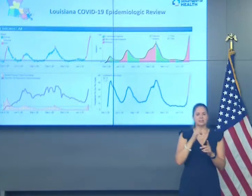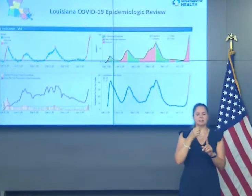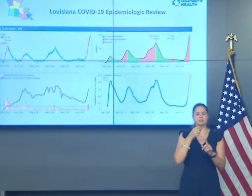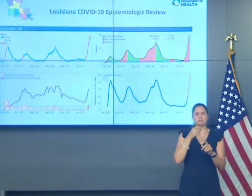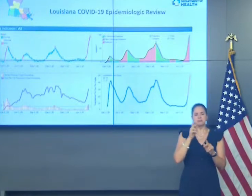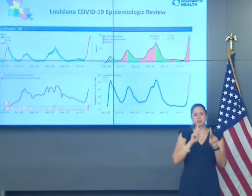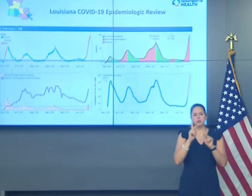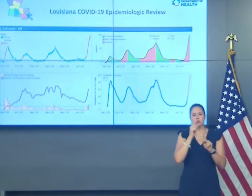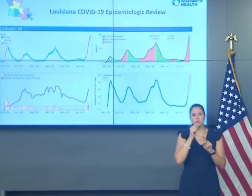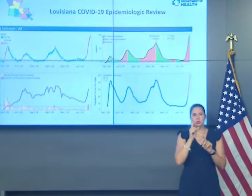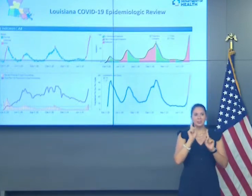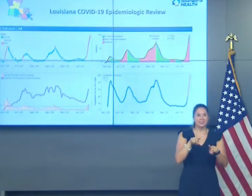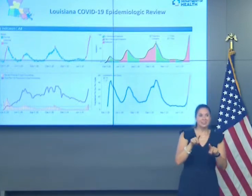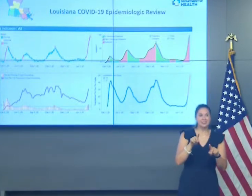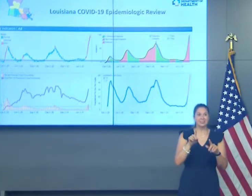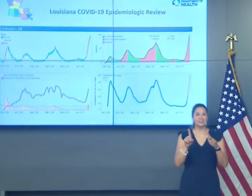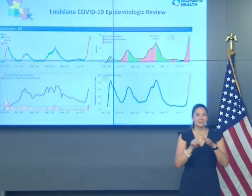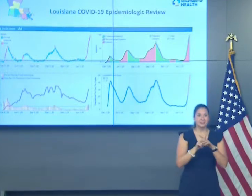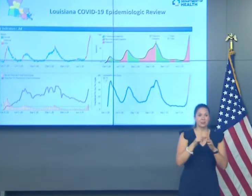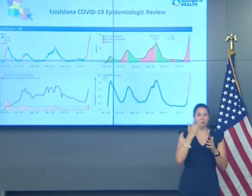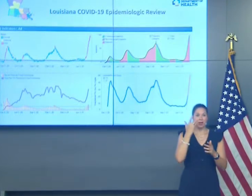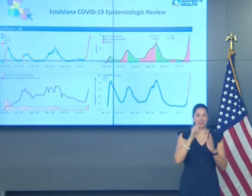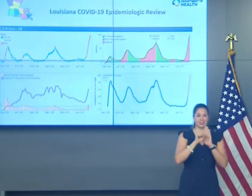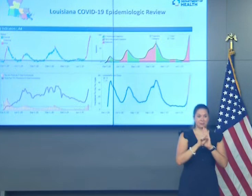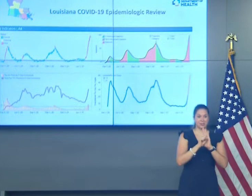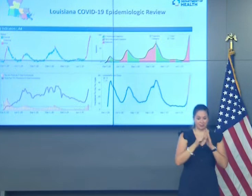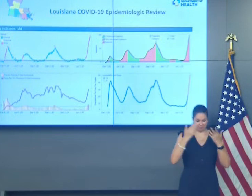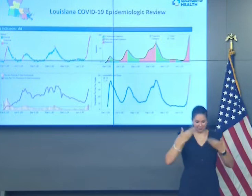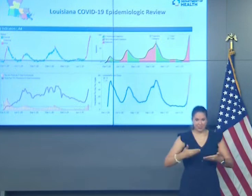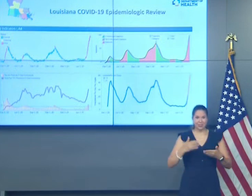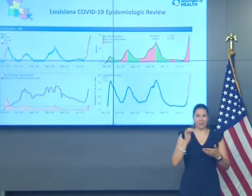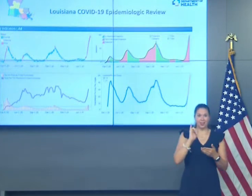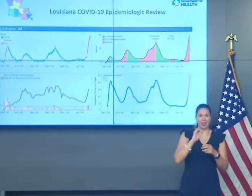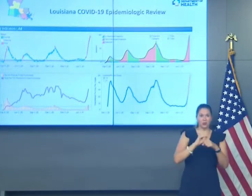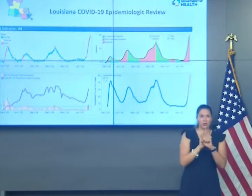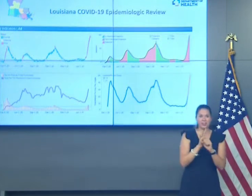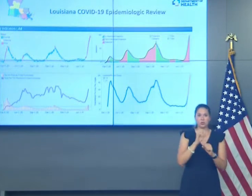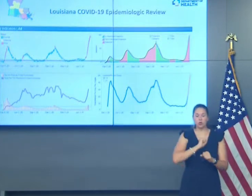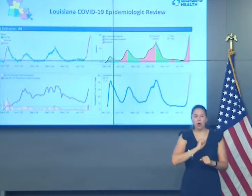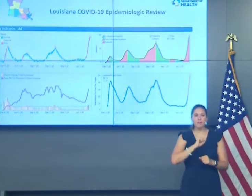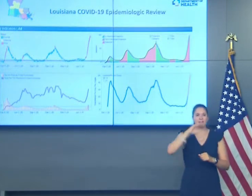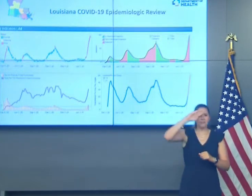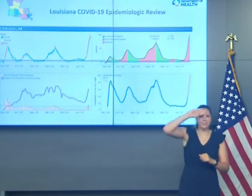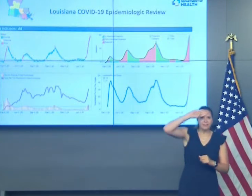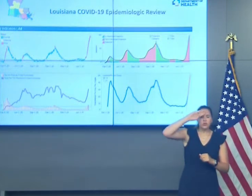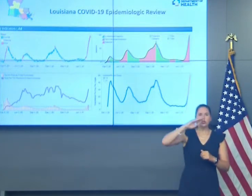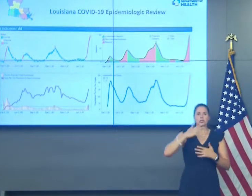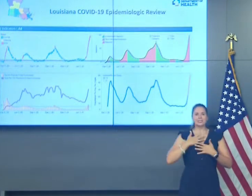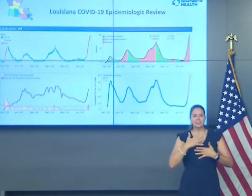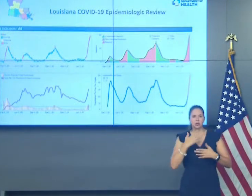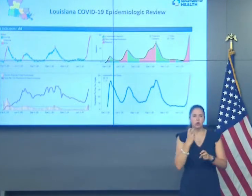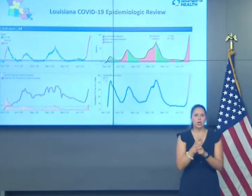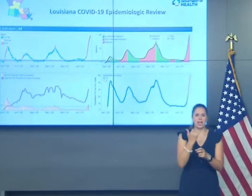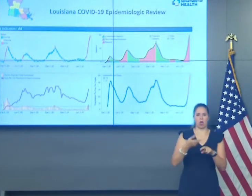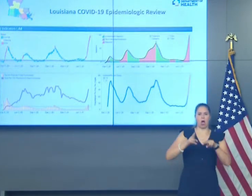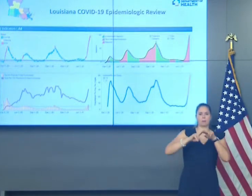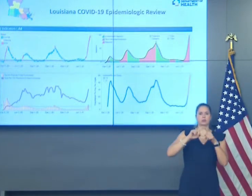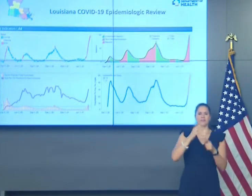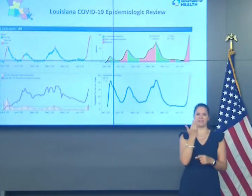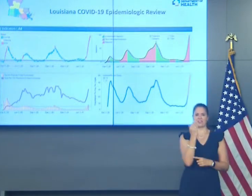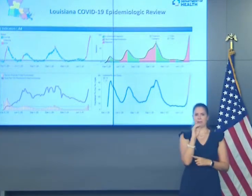people seeking care for symptoms suggestive of COVID, like cough, fever, and shortness of breath. It's now up to about